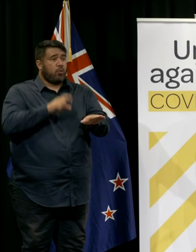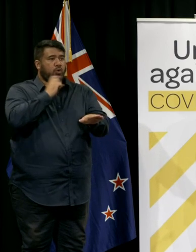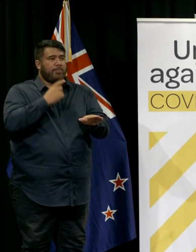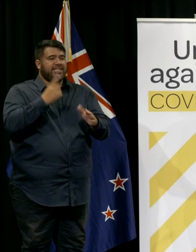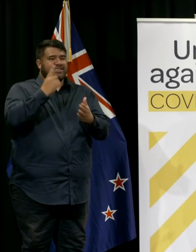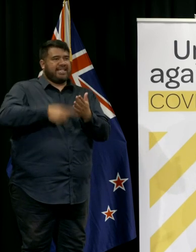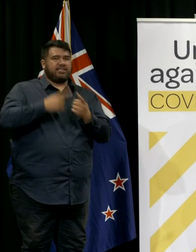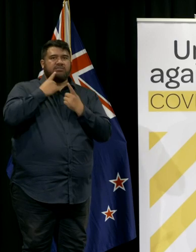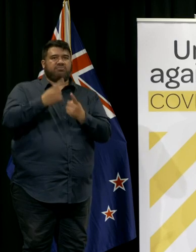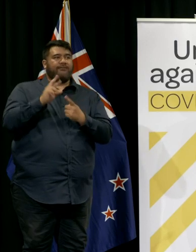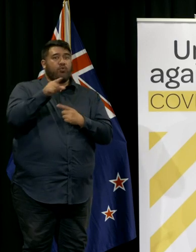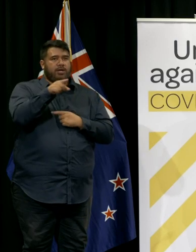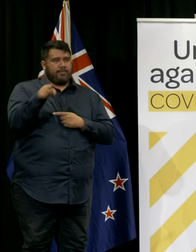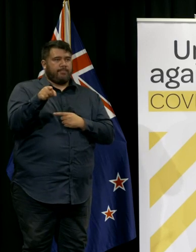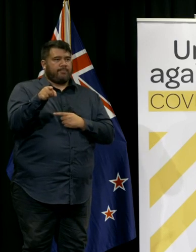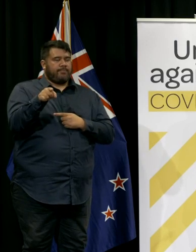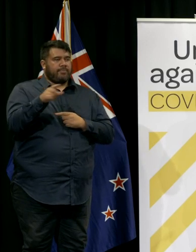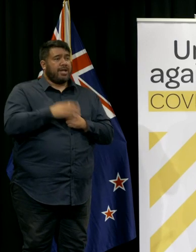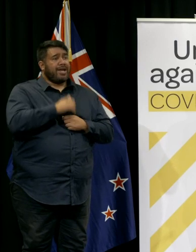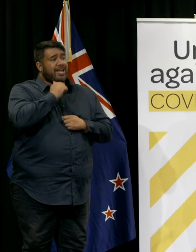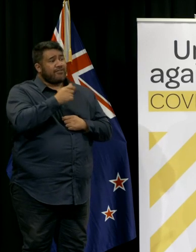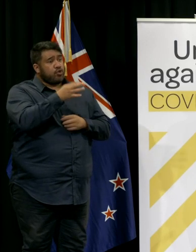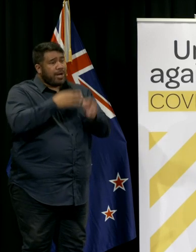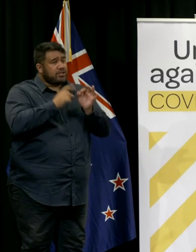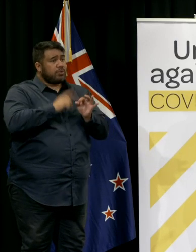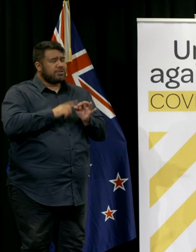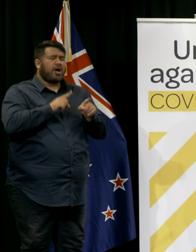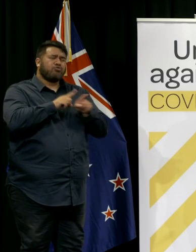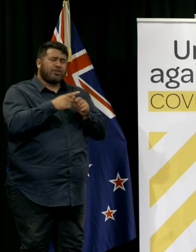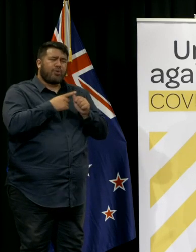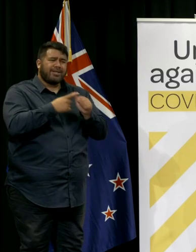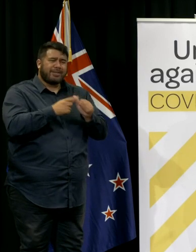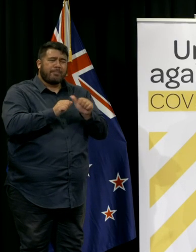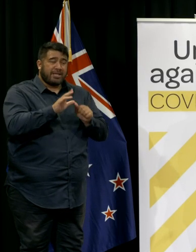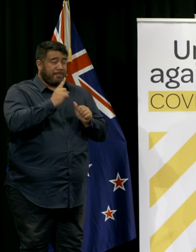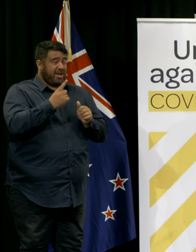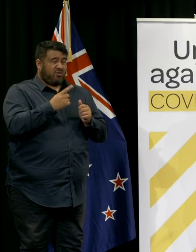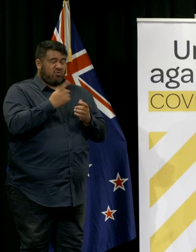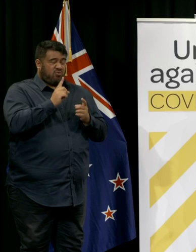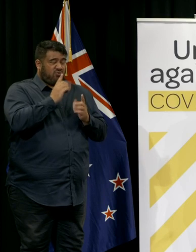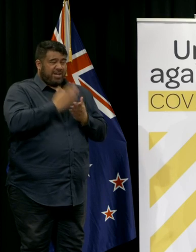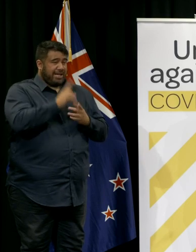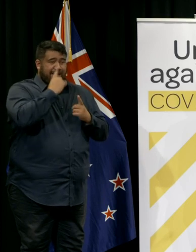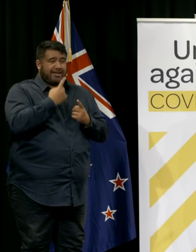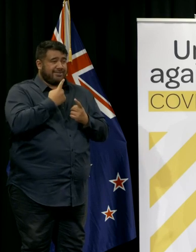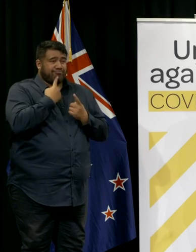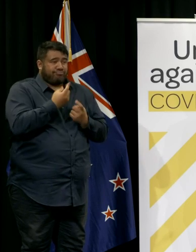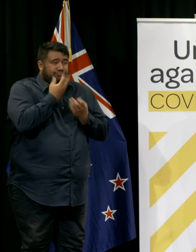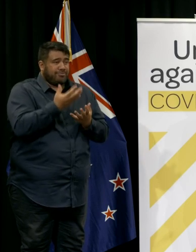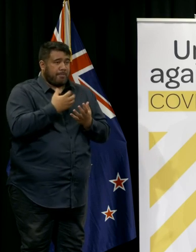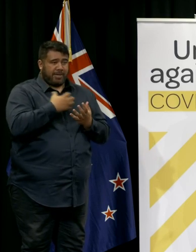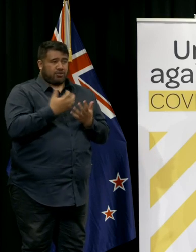If there are questions later, I'll do my best to answer them, but really I'll be very limited in what I can say.